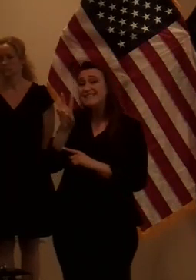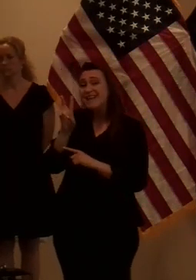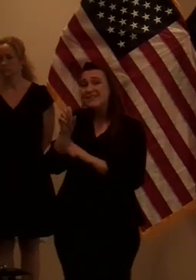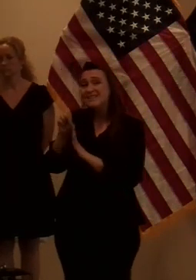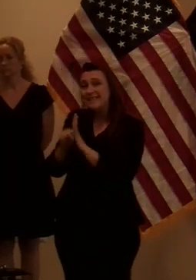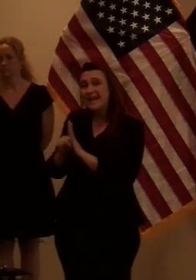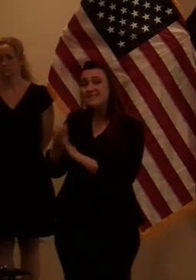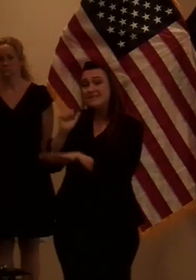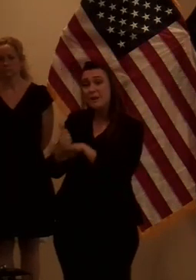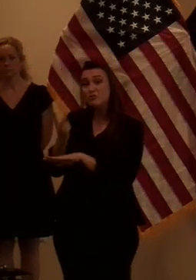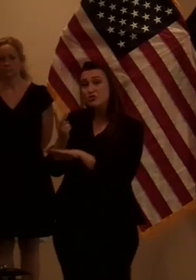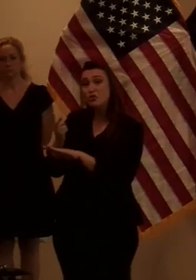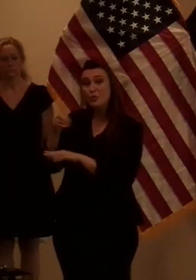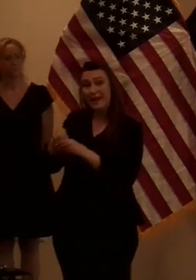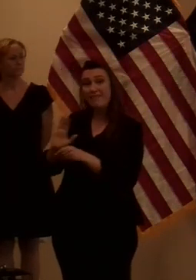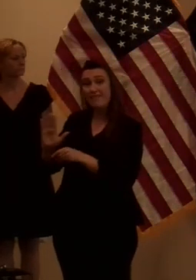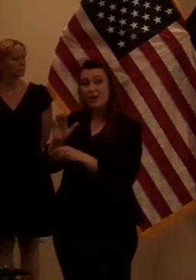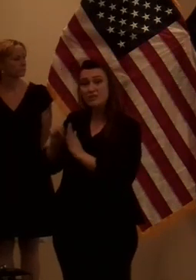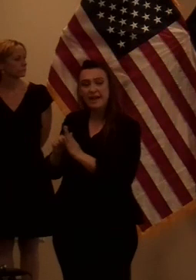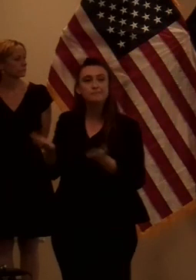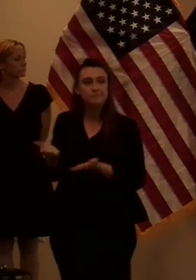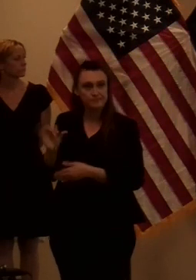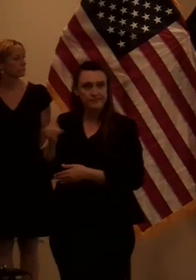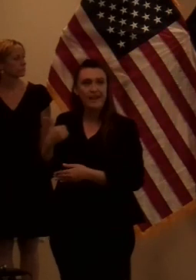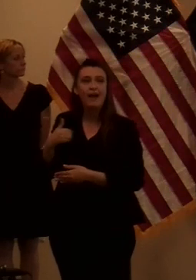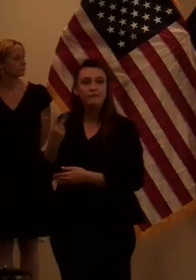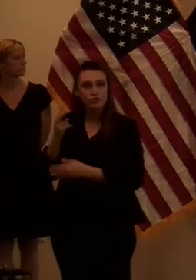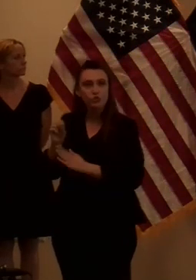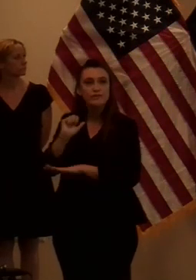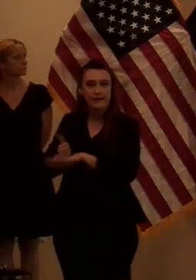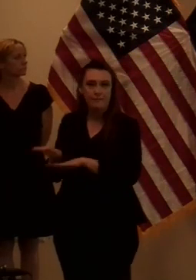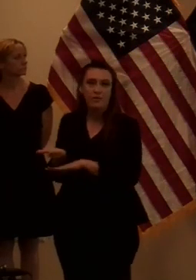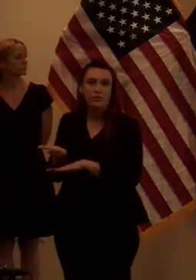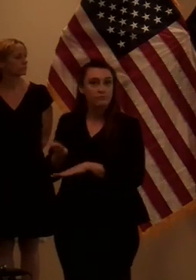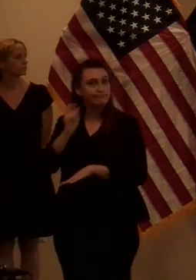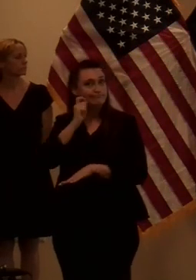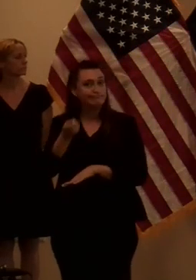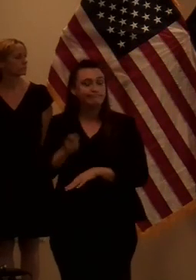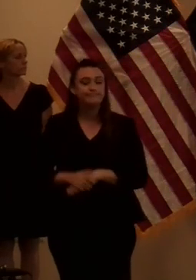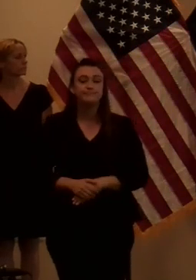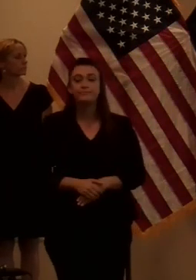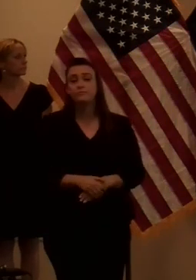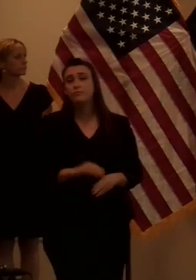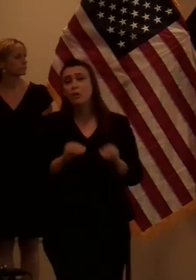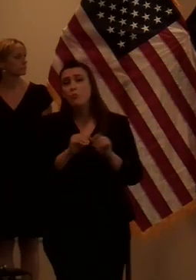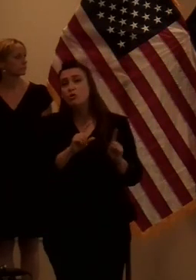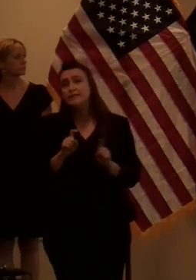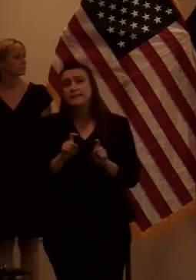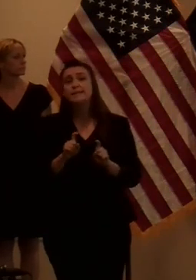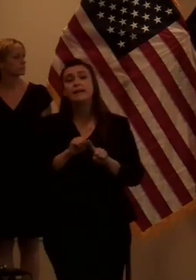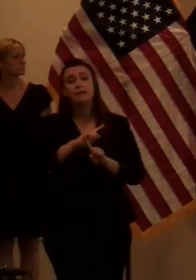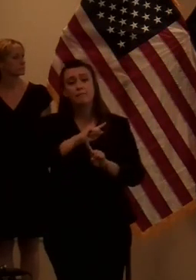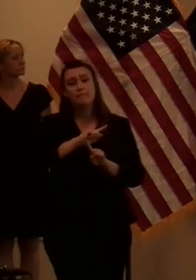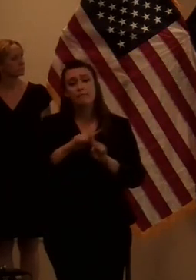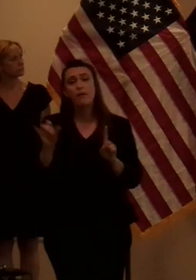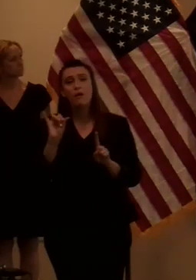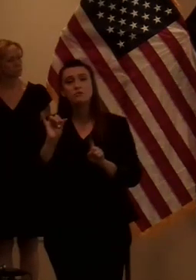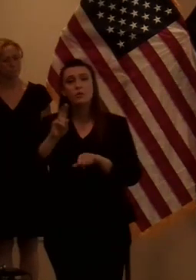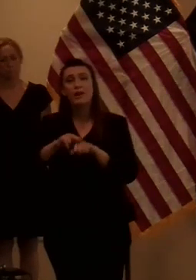sites in Arizona. In addition to more diagnostic testing, nationally, there's been talk about what's